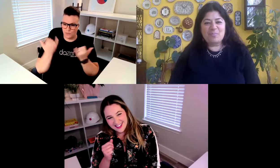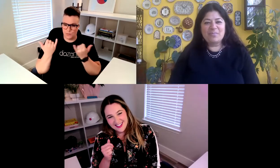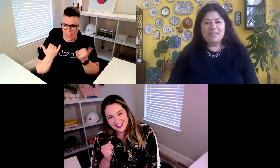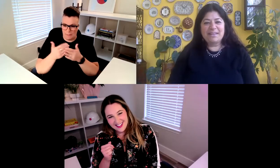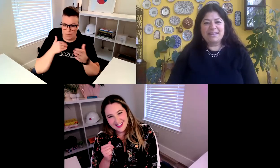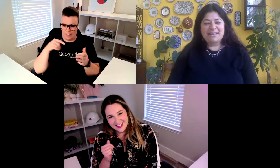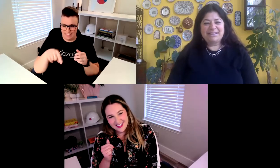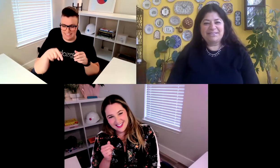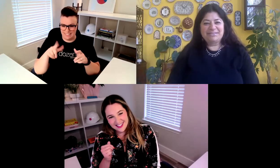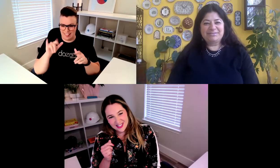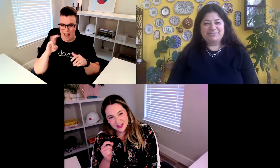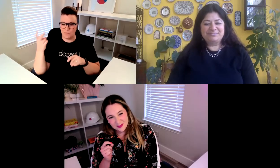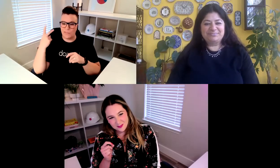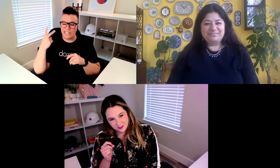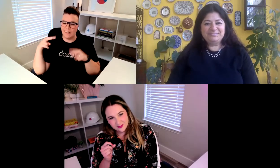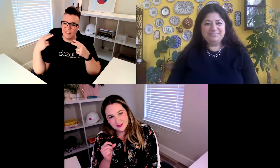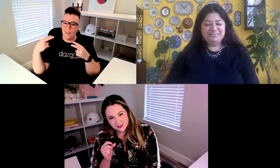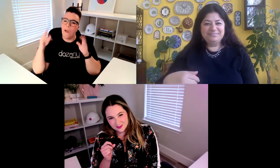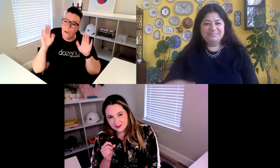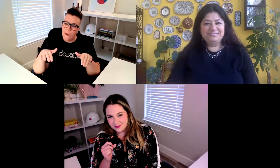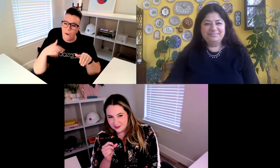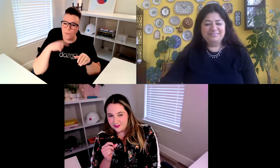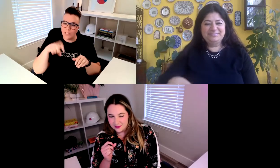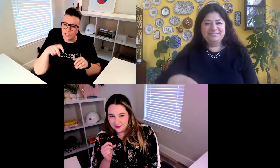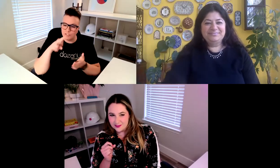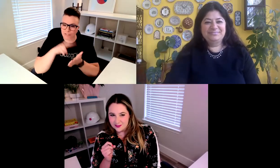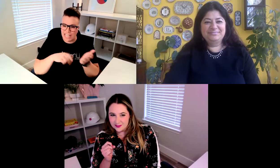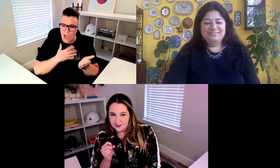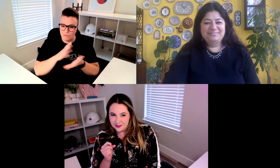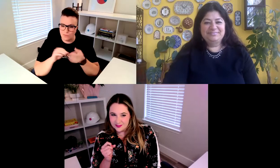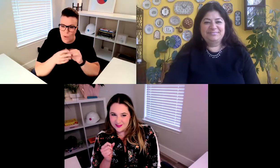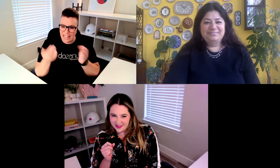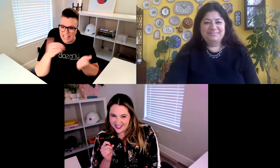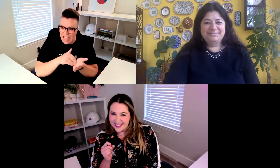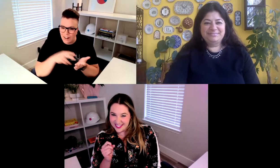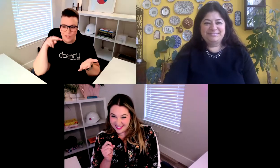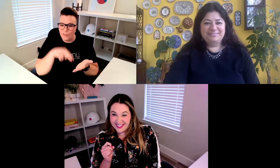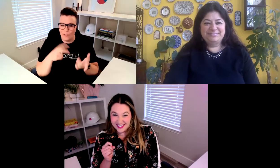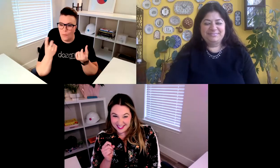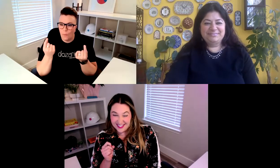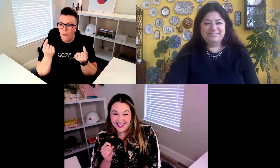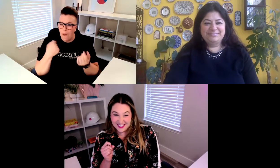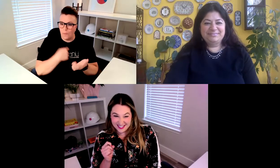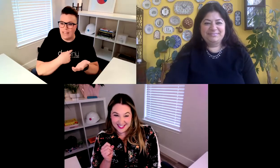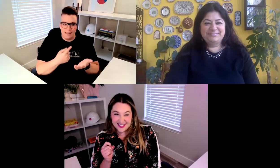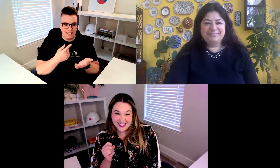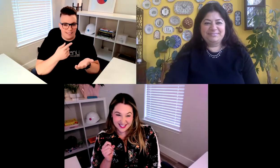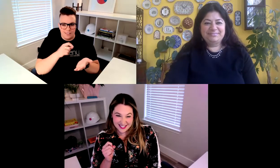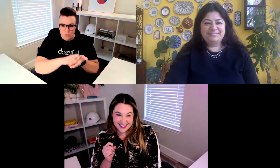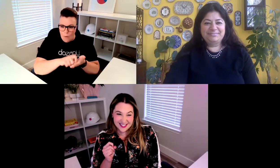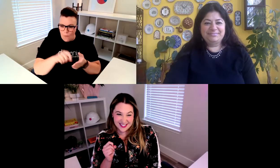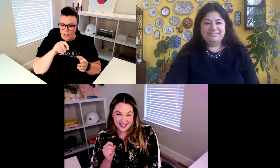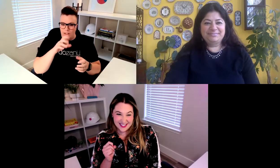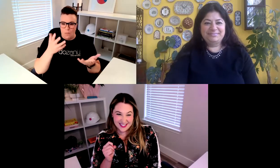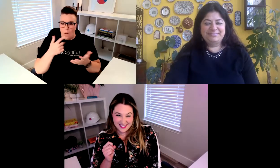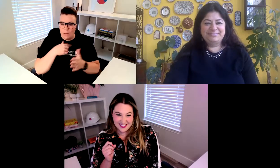is Catherine. Yes, actually. So just today before this live, Michelle and I were looking at each other. And we said, you know, we should read our story again. We should go